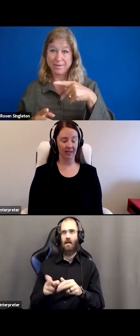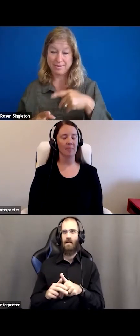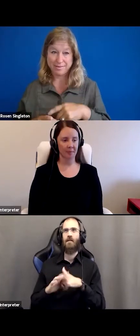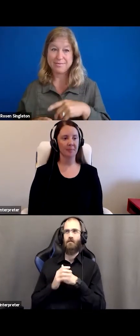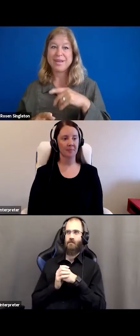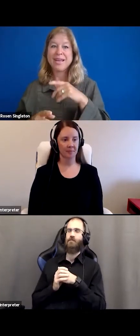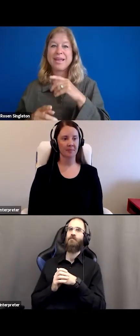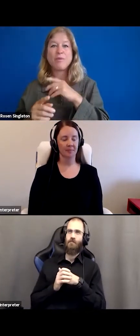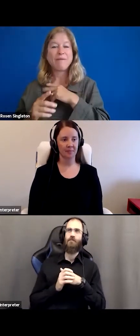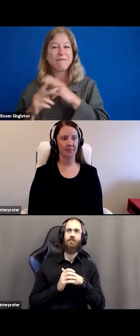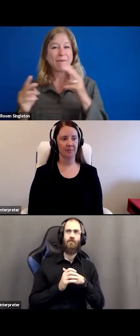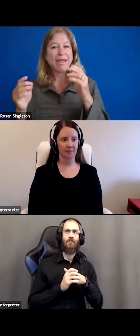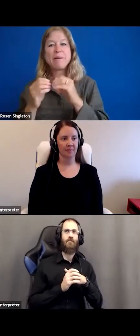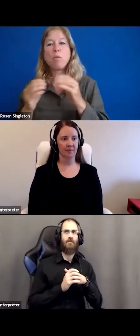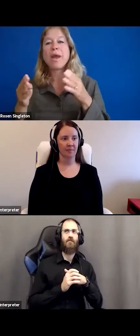clip,